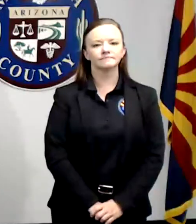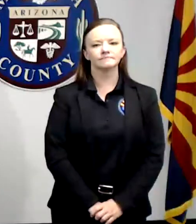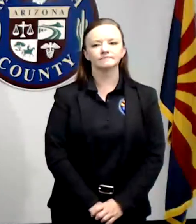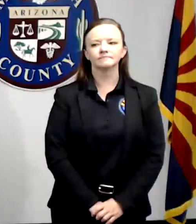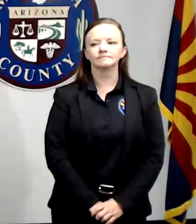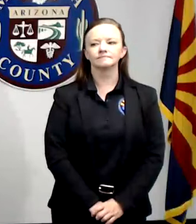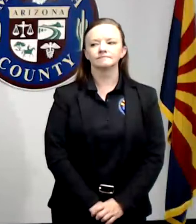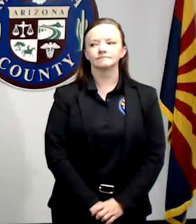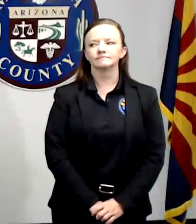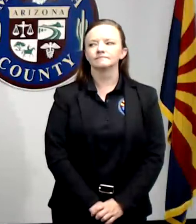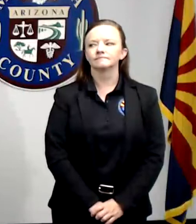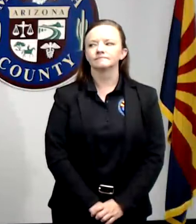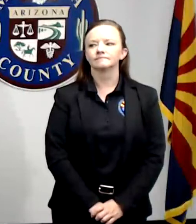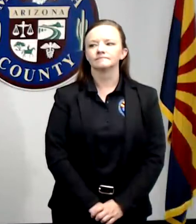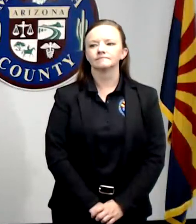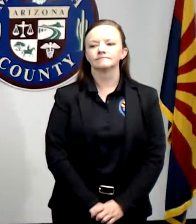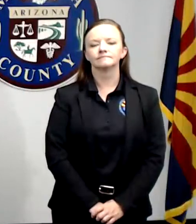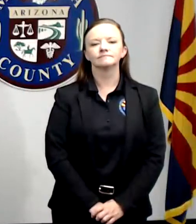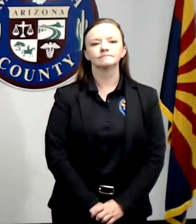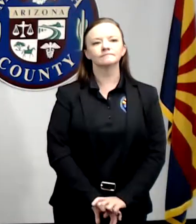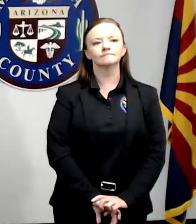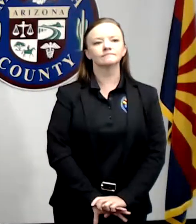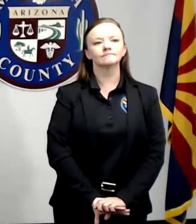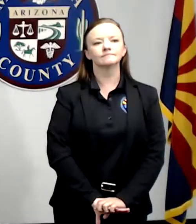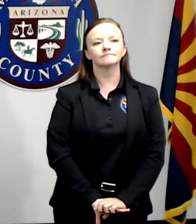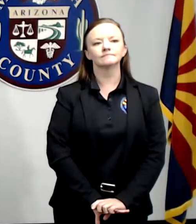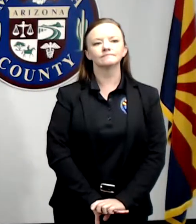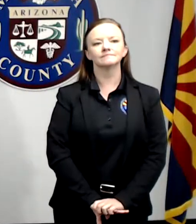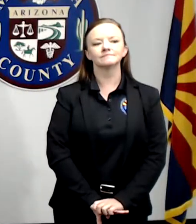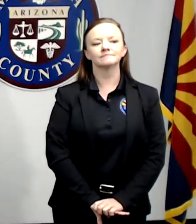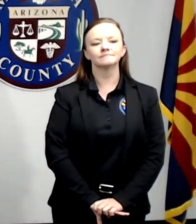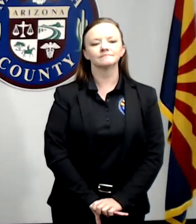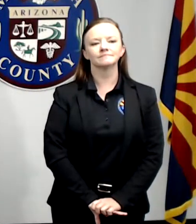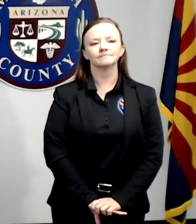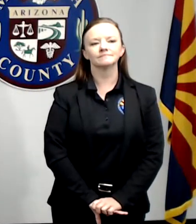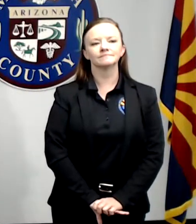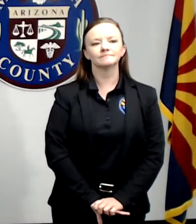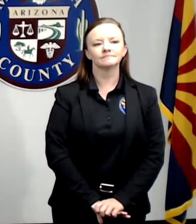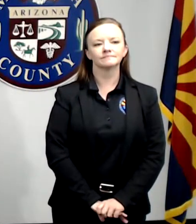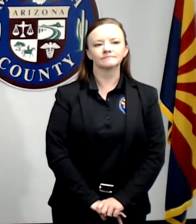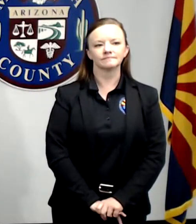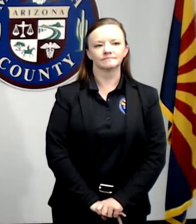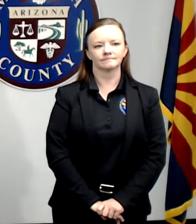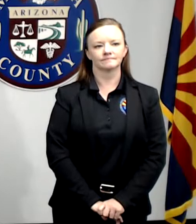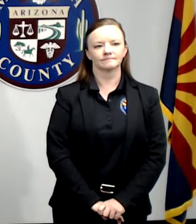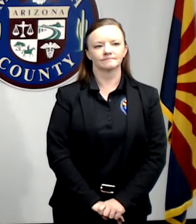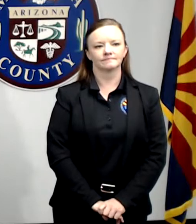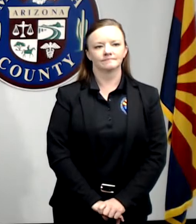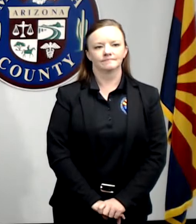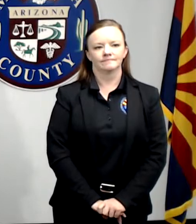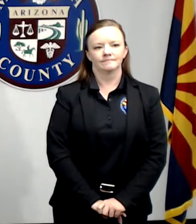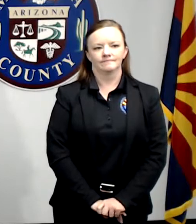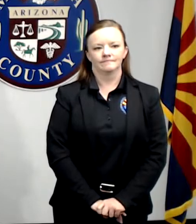condado esté dándoles o supliendo el equipo de protectivas, porque es parte del cuidado de salud.